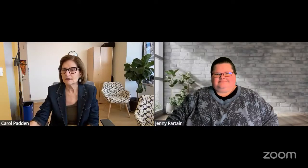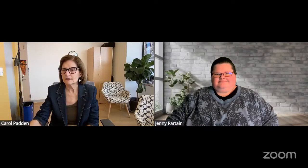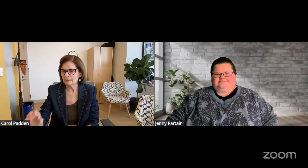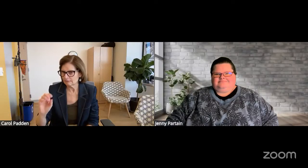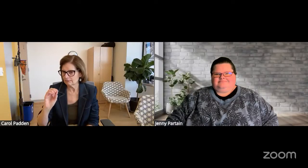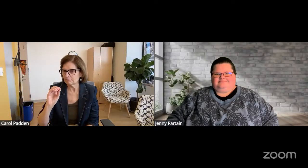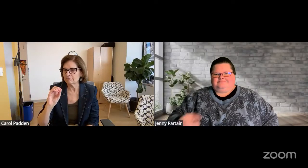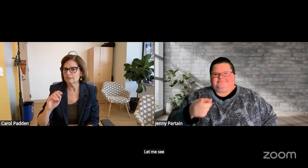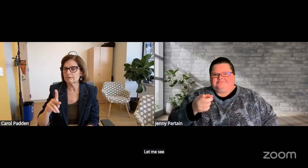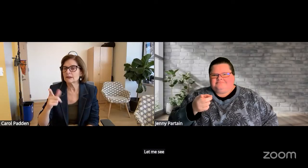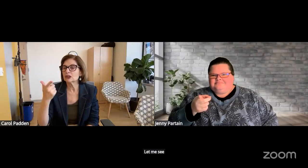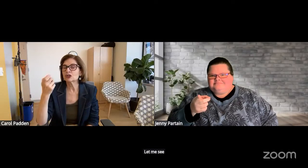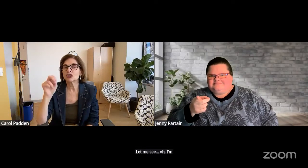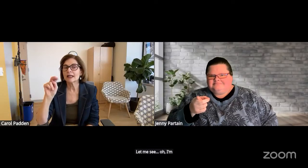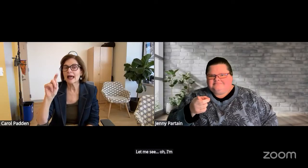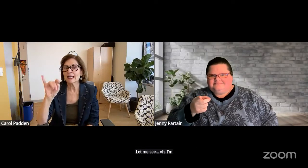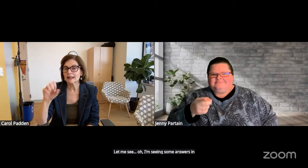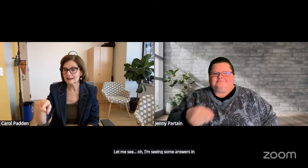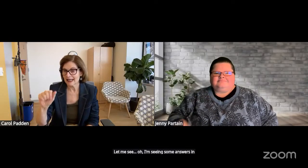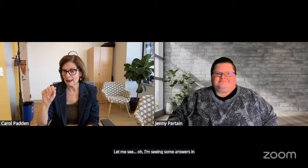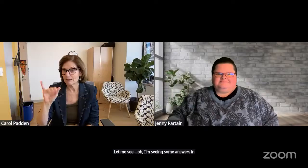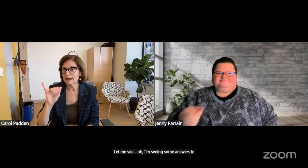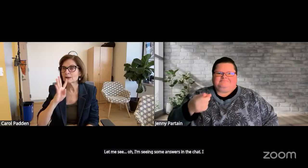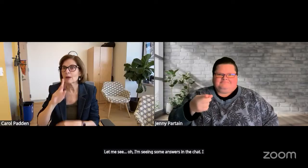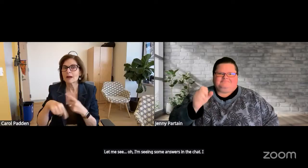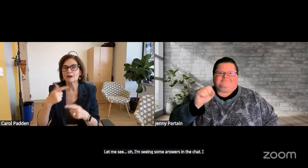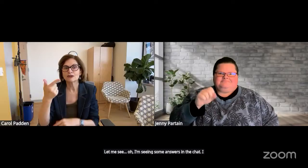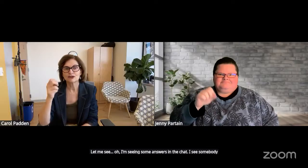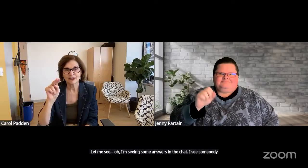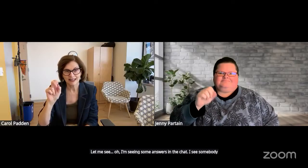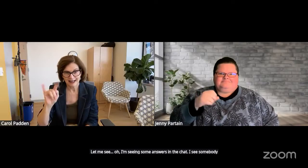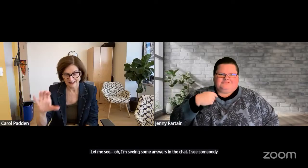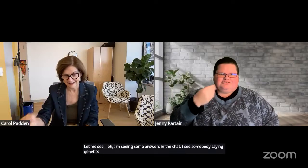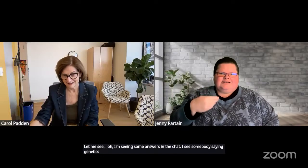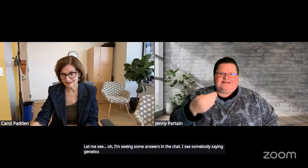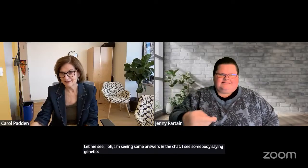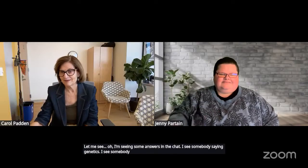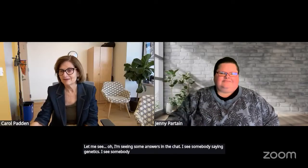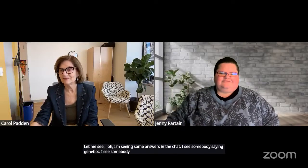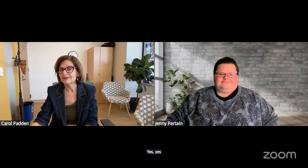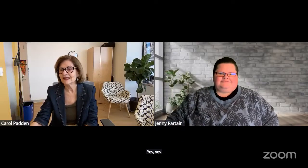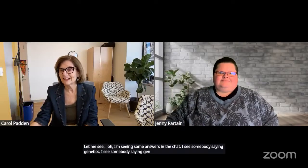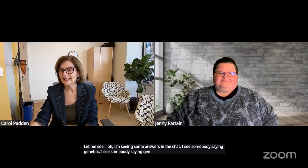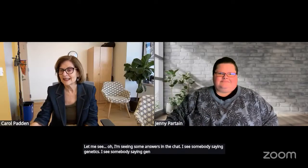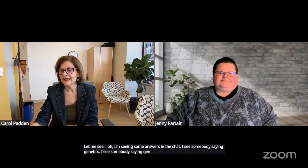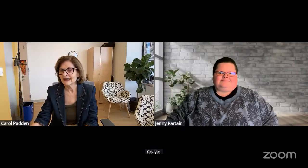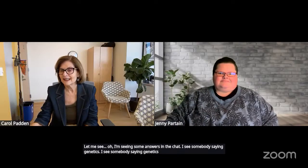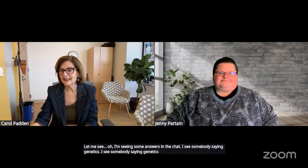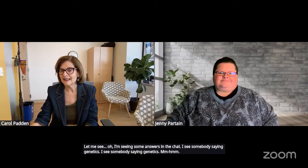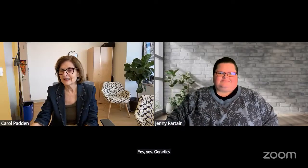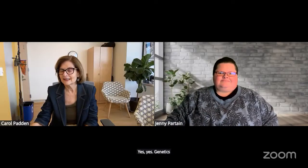Let me see. Oh, I'm seeing some answers in the chat. I see somebody saying genetics. I see Yeah, somebody yeah, saying genetics. genetics, yep, that